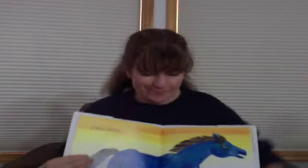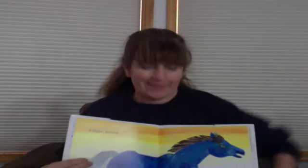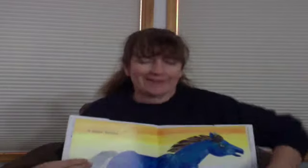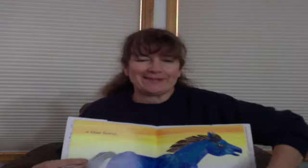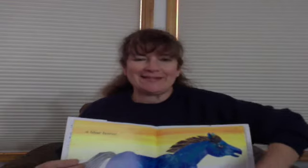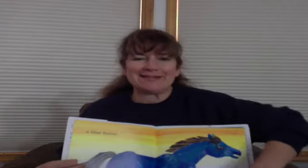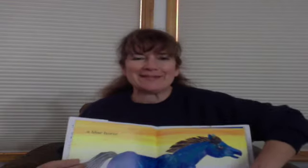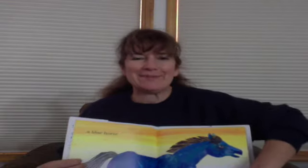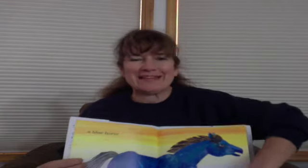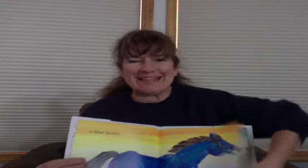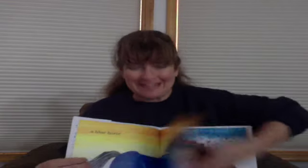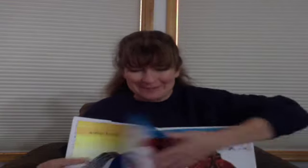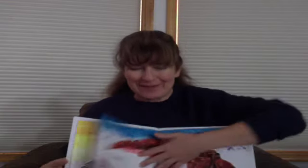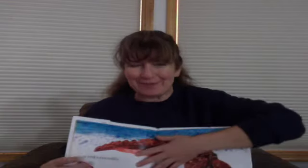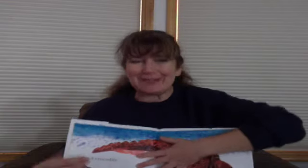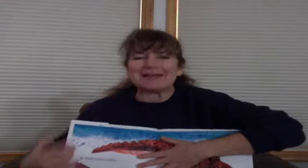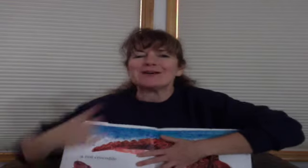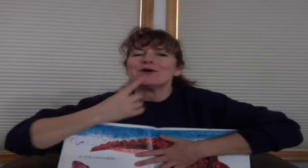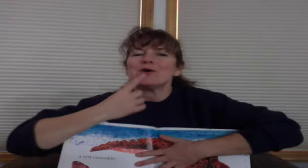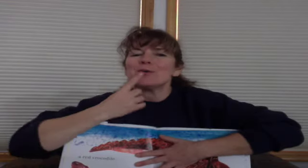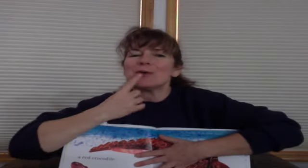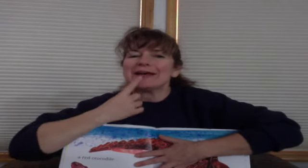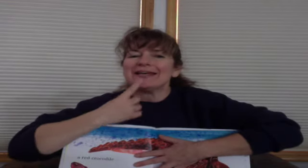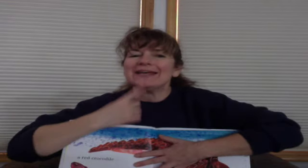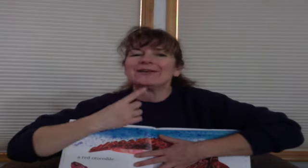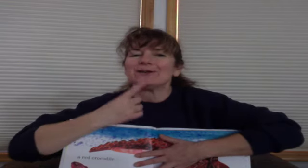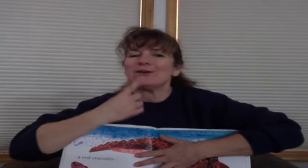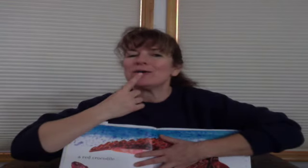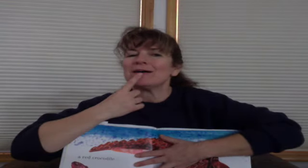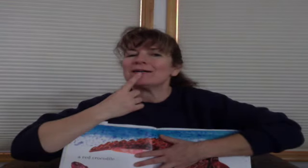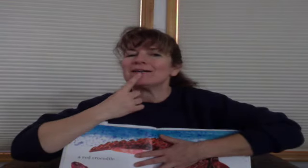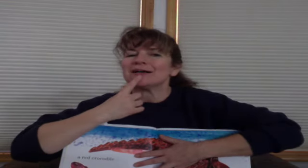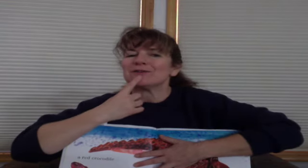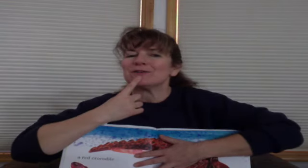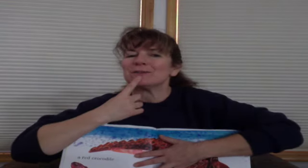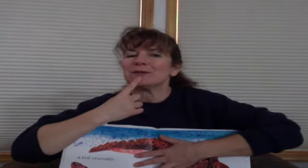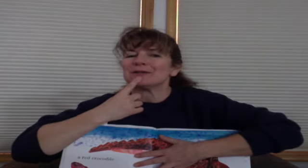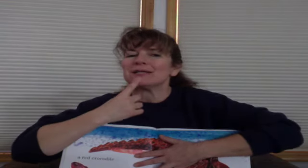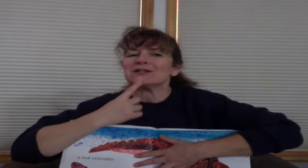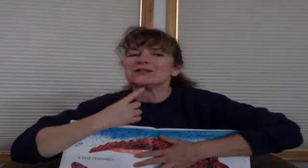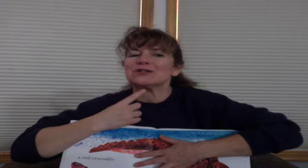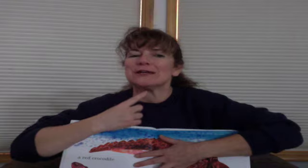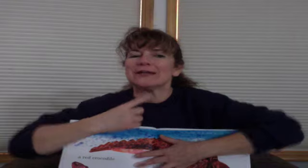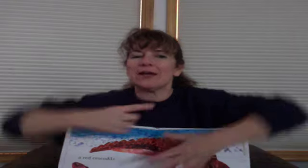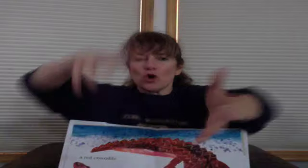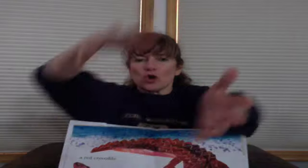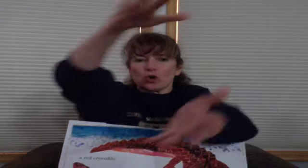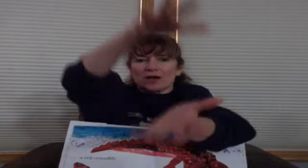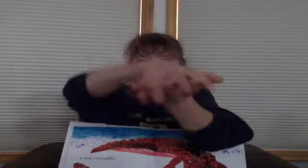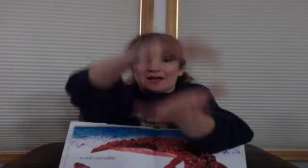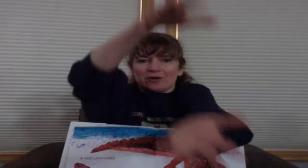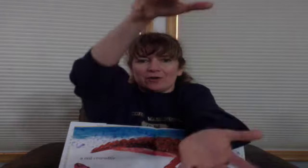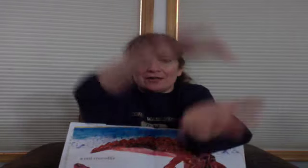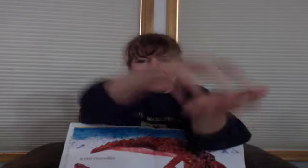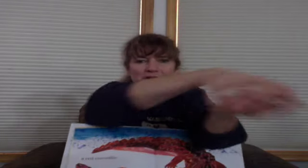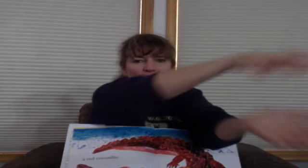This tends to be the kid's favorite. Red. You draw a line from your lip down to your chin. And And you show